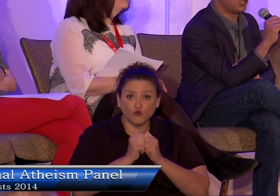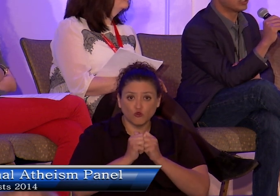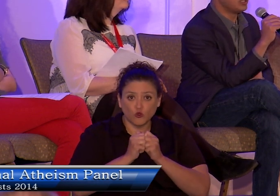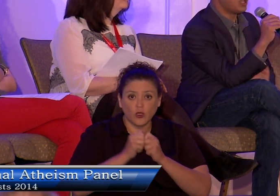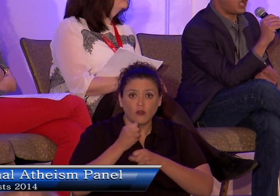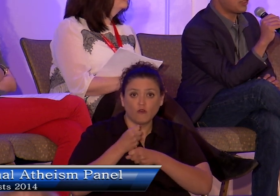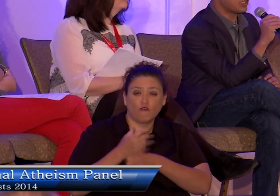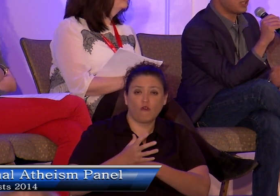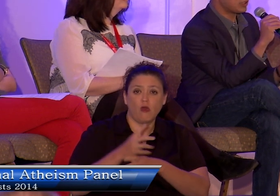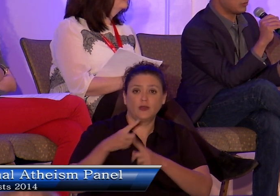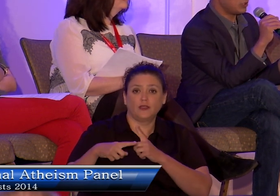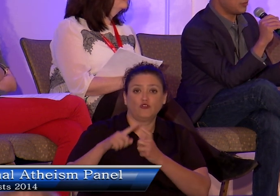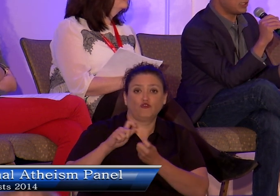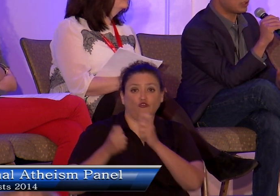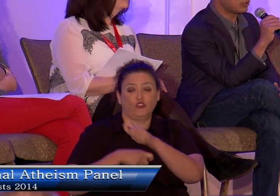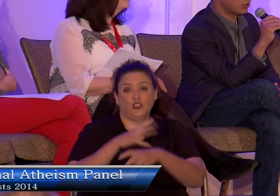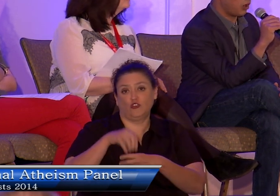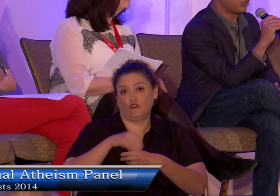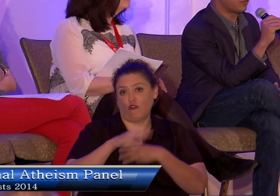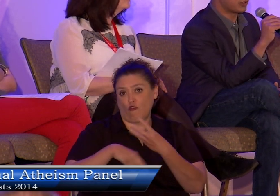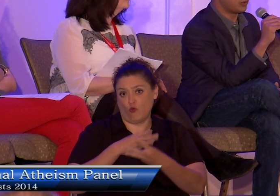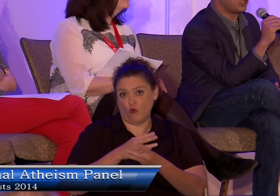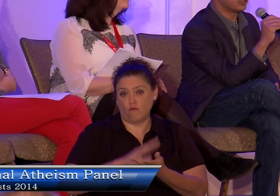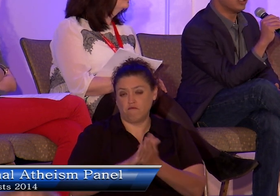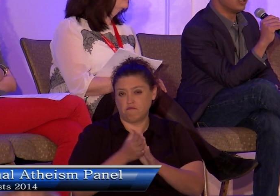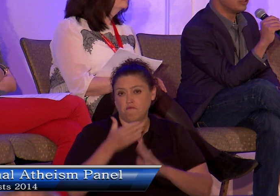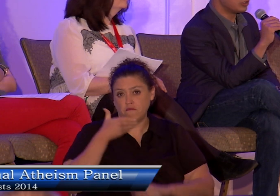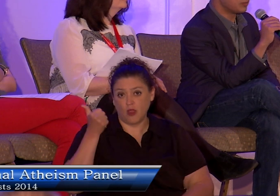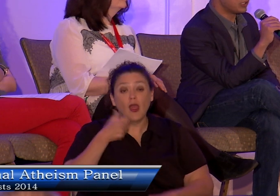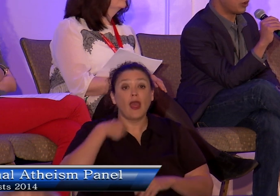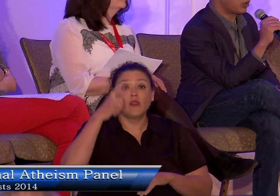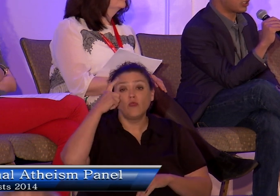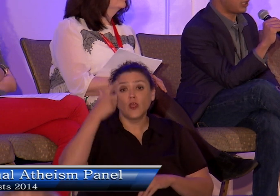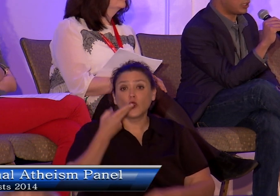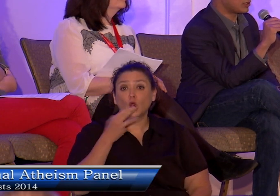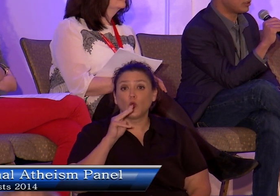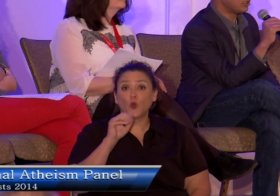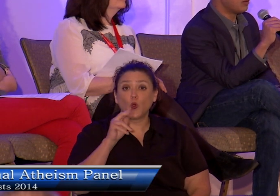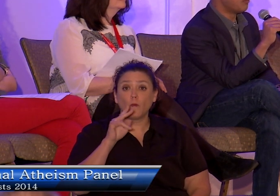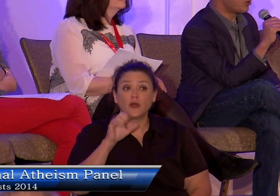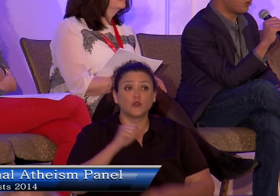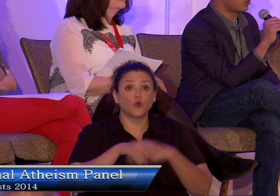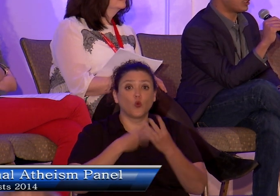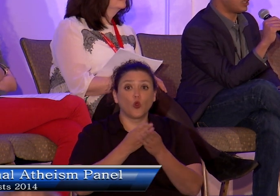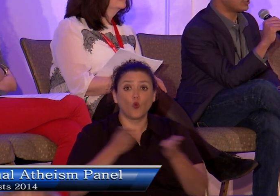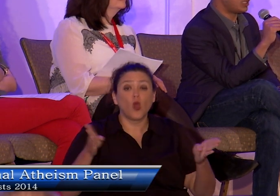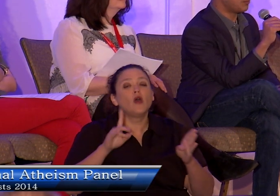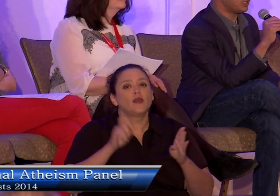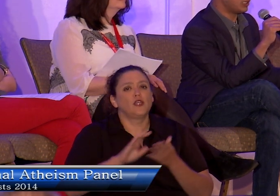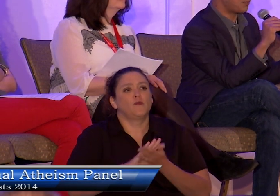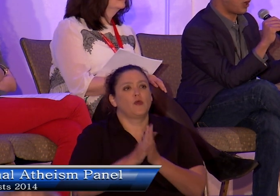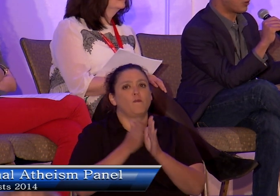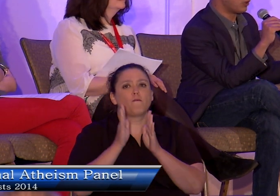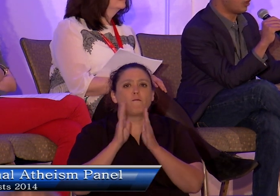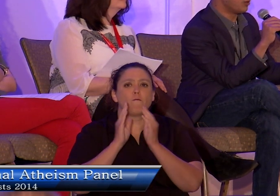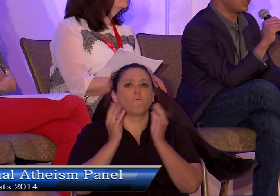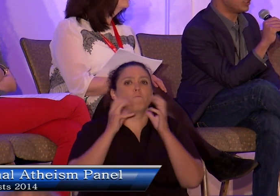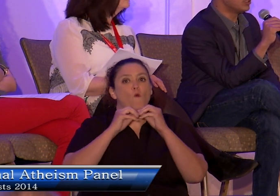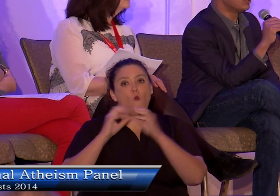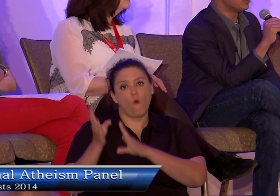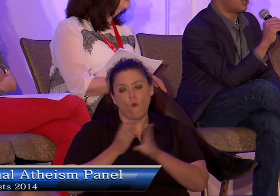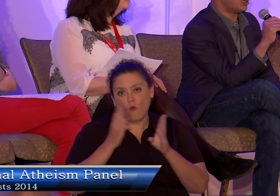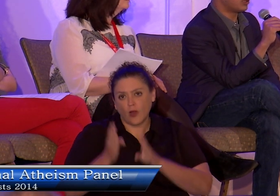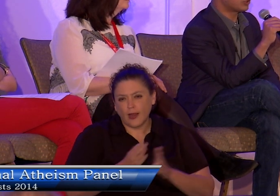in the world. I think that humanists all over the world need to be organized, more organized, and be a powerful